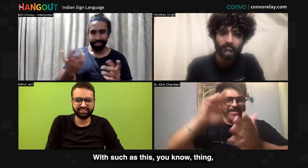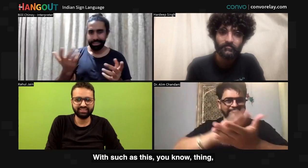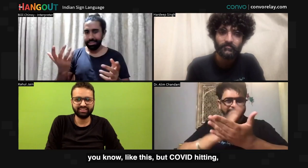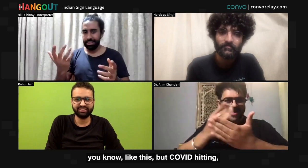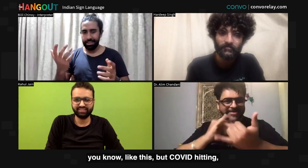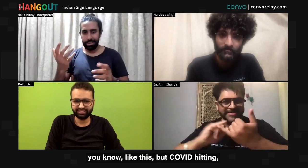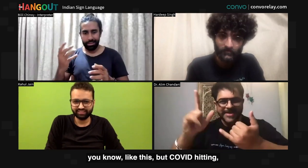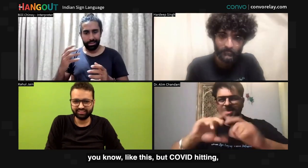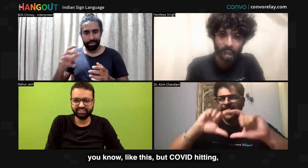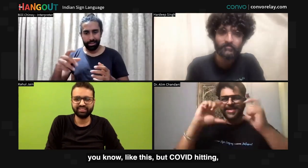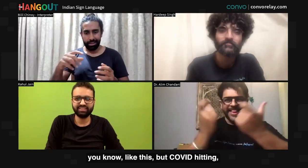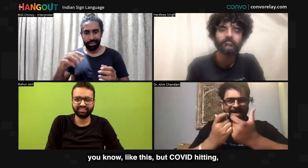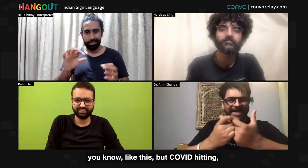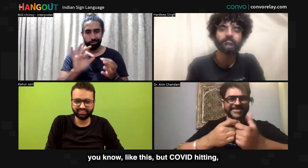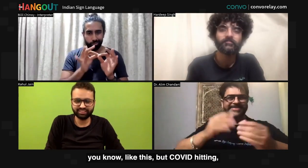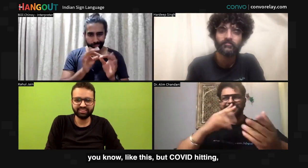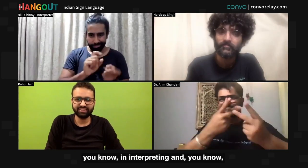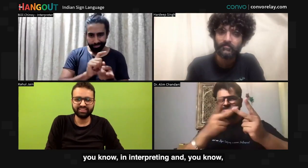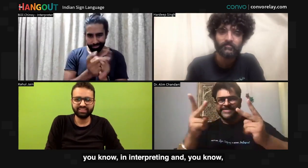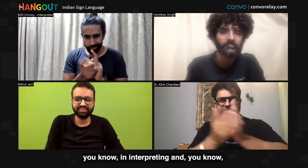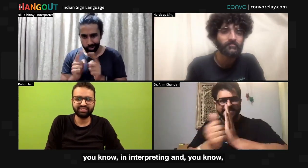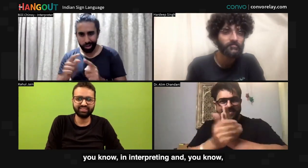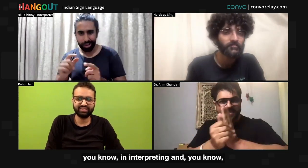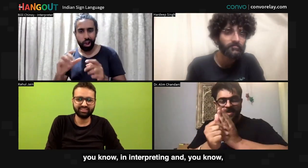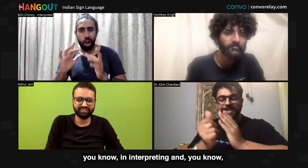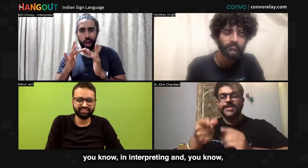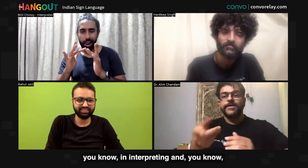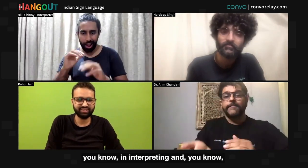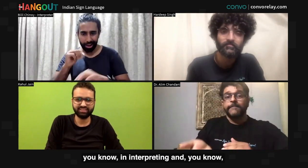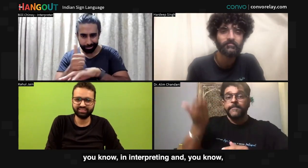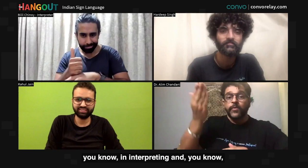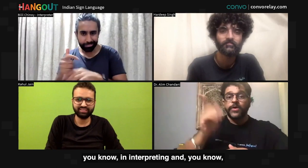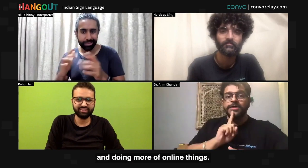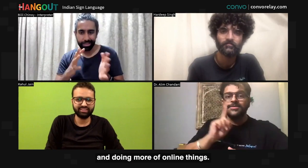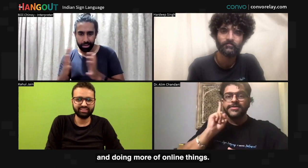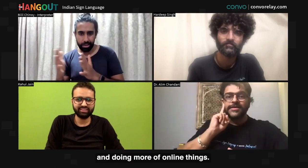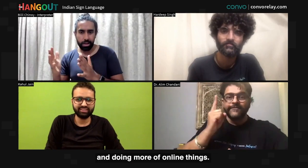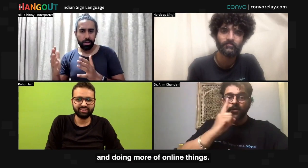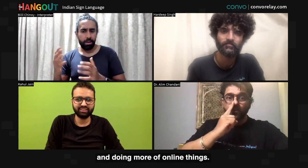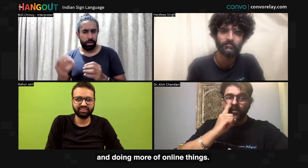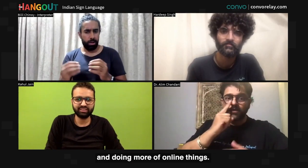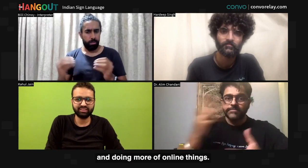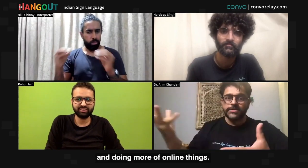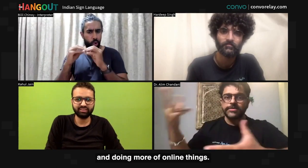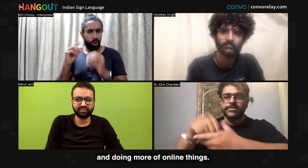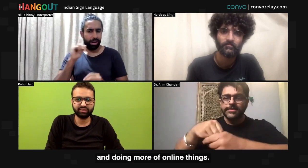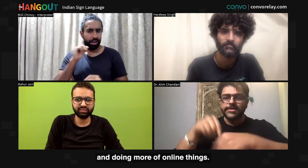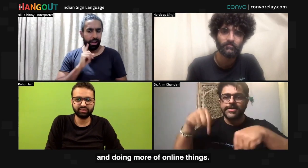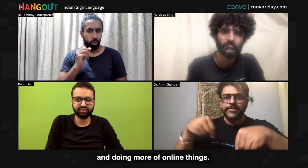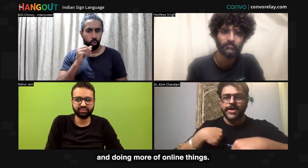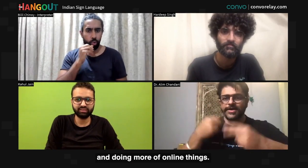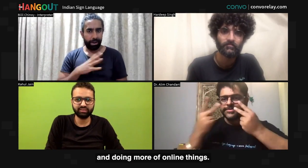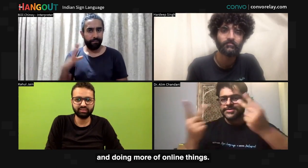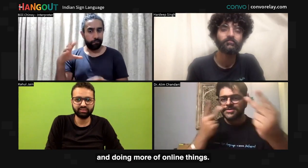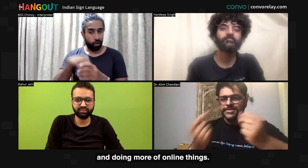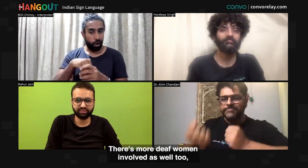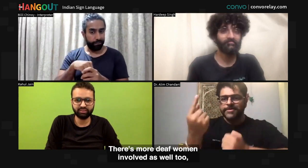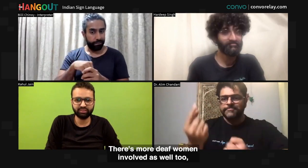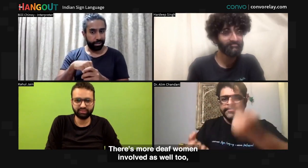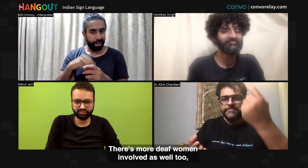like this, but COVID, uh, hitting, you know, interpreting and, uh, you know, and, and doing more of online things. Um, there's more